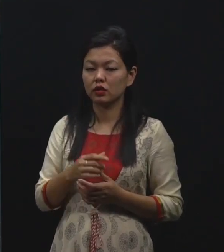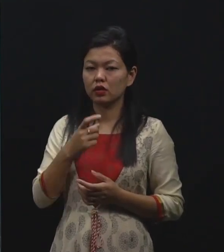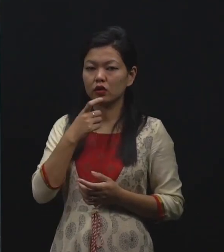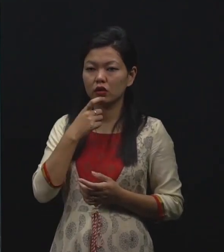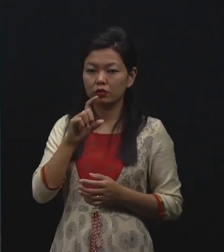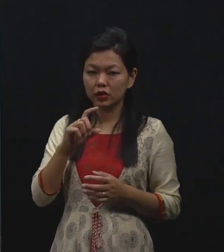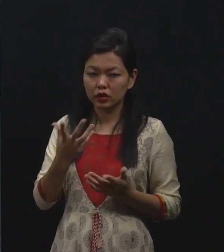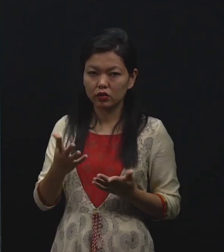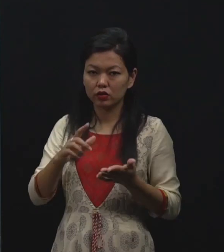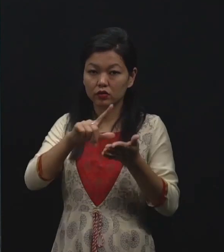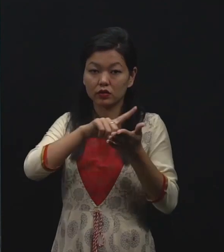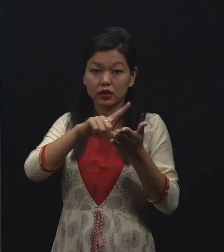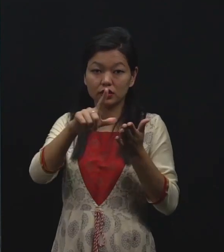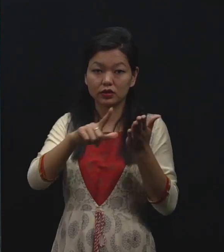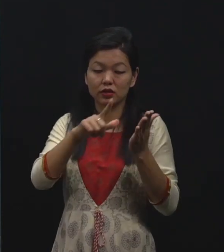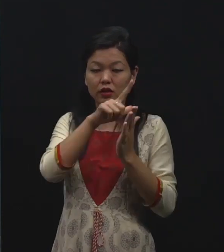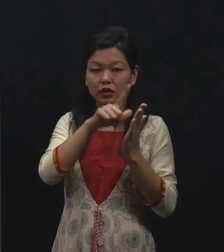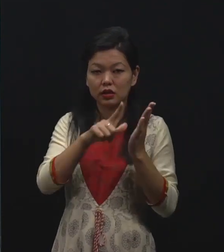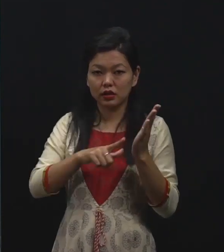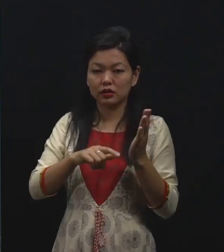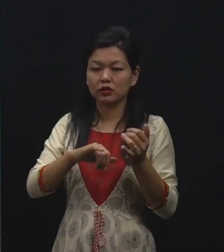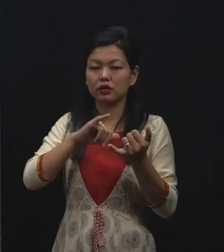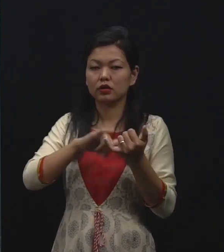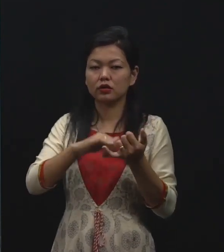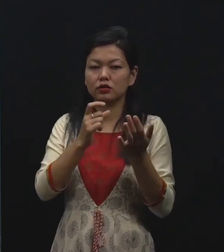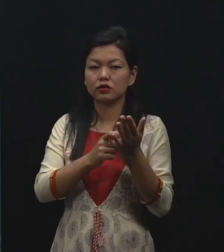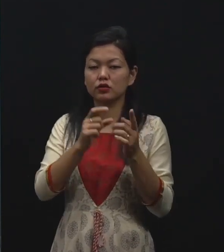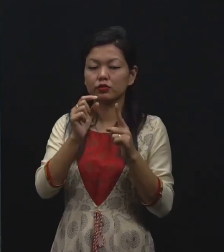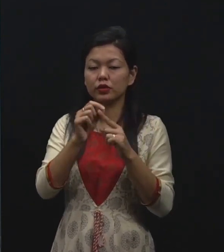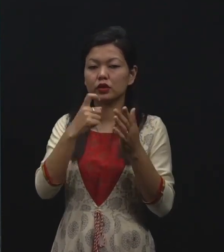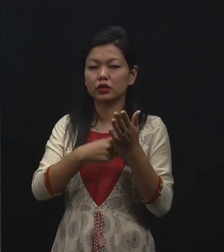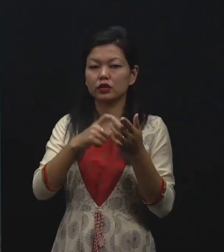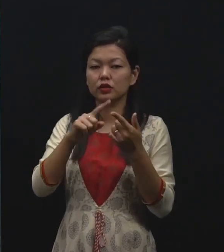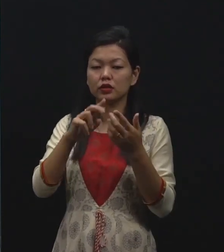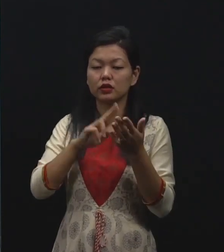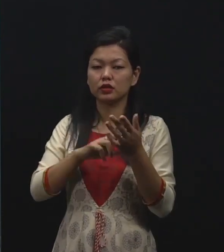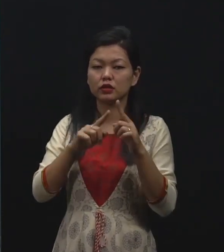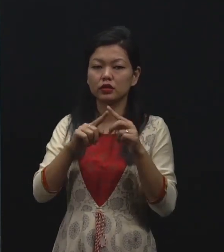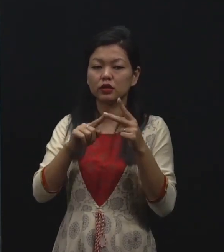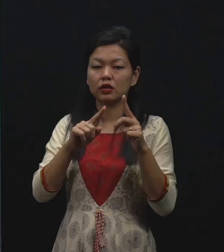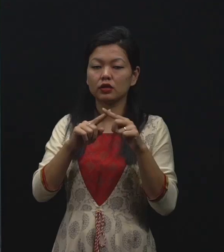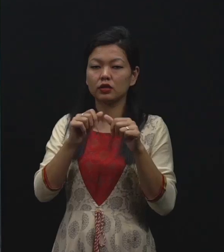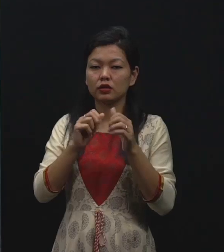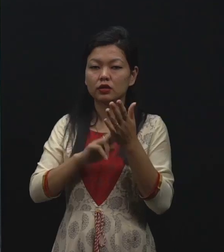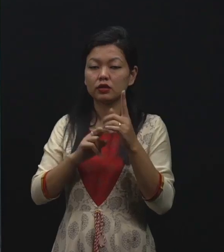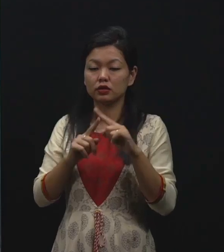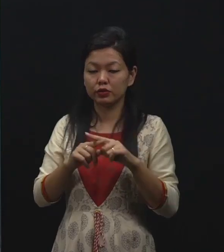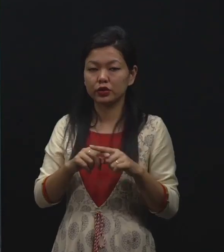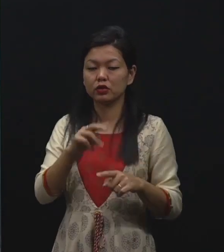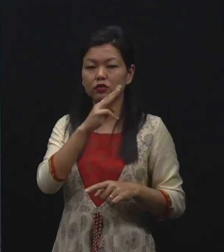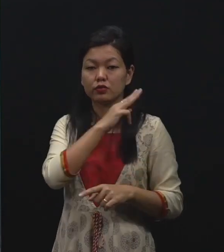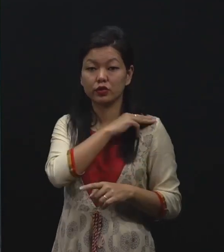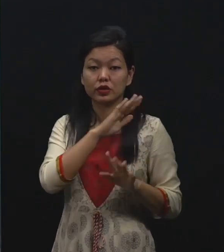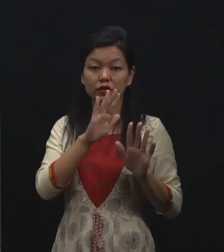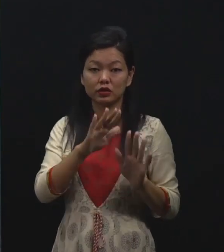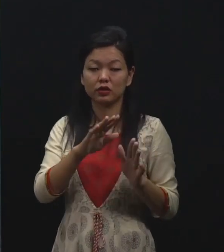write a written letter to the superintendent of the police. Okay, so he can directly write the letter to the superintendent of the police,